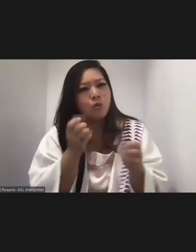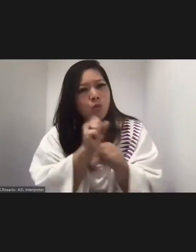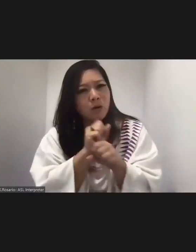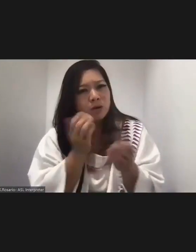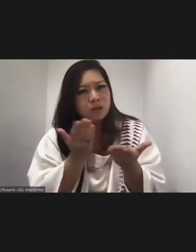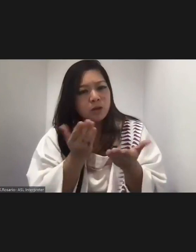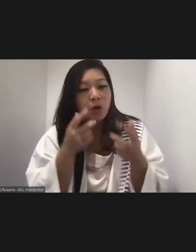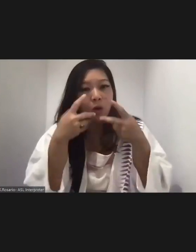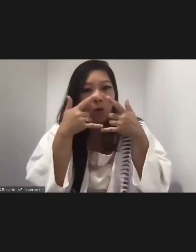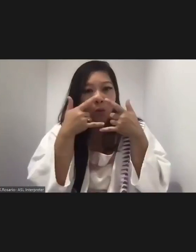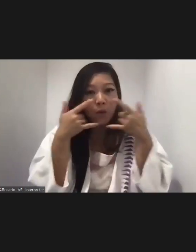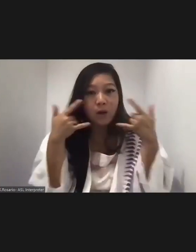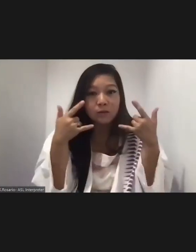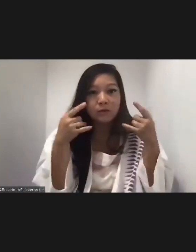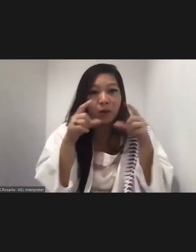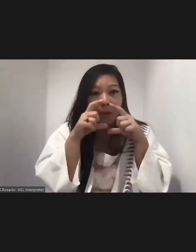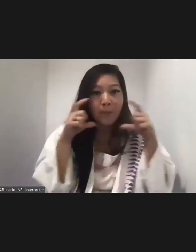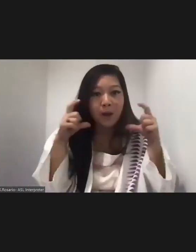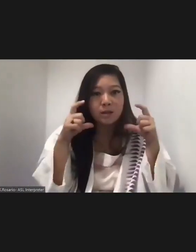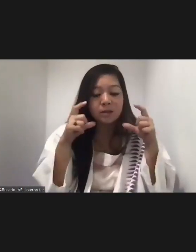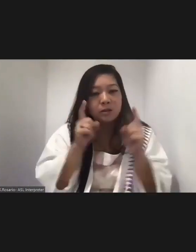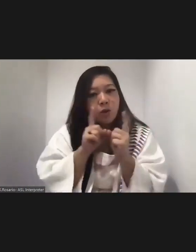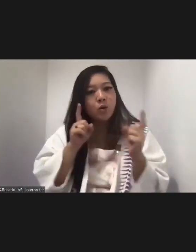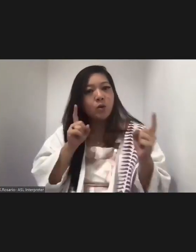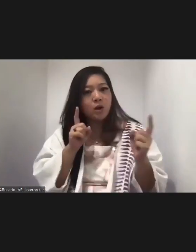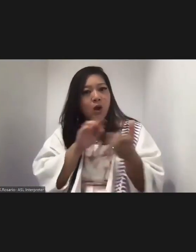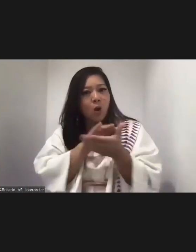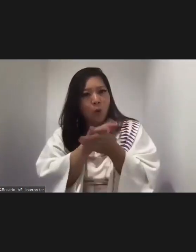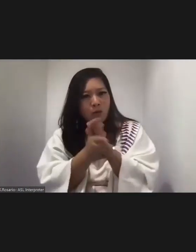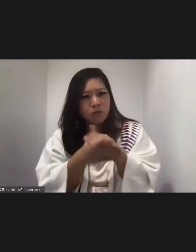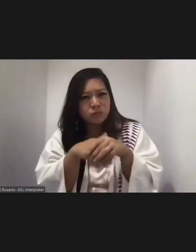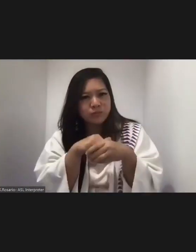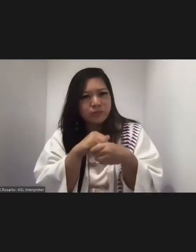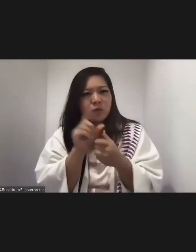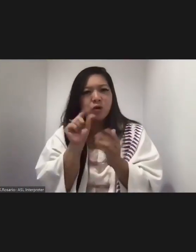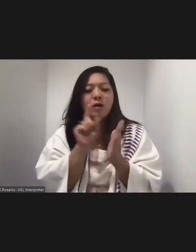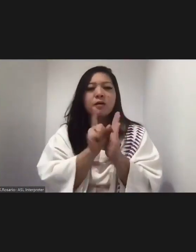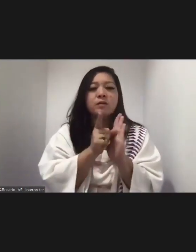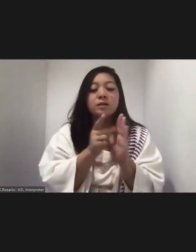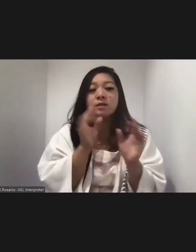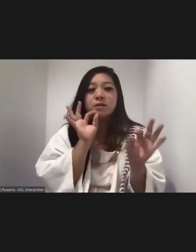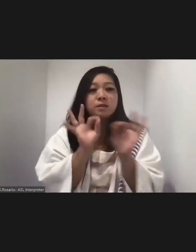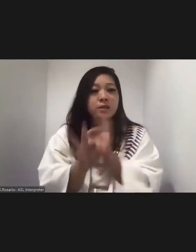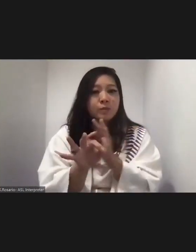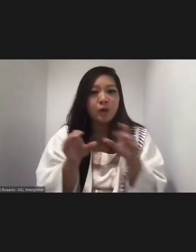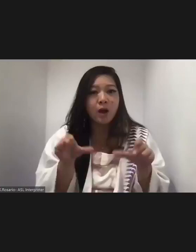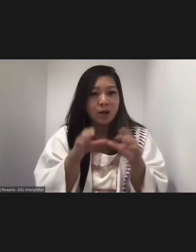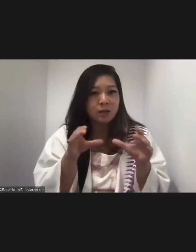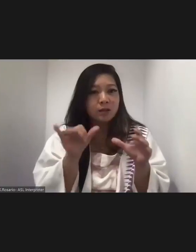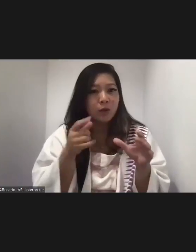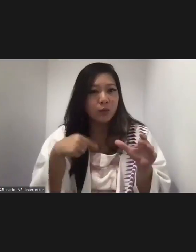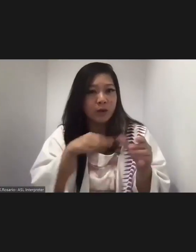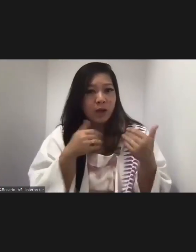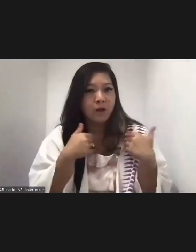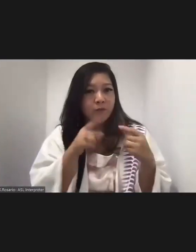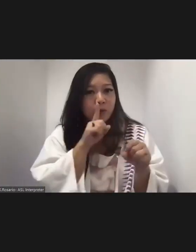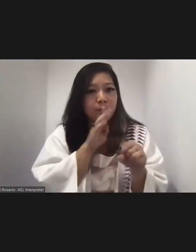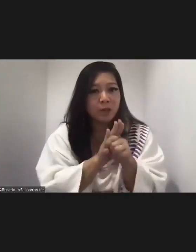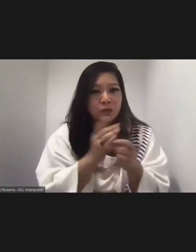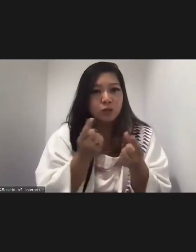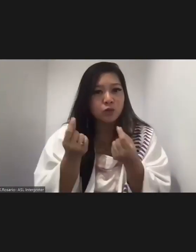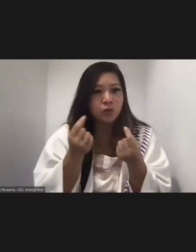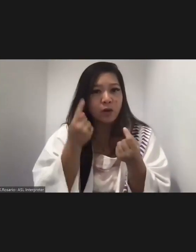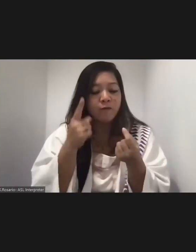your mask, watch your distance, and wash your hands. These simple actions that we have committed to doing for